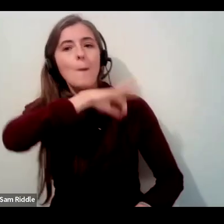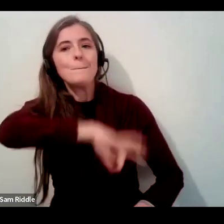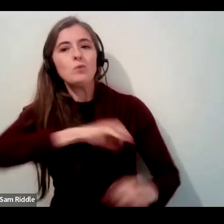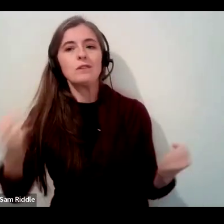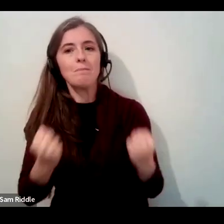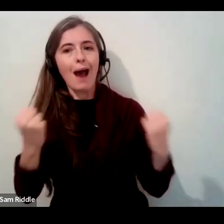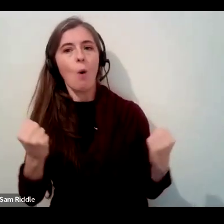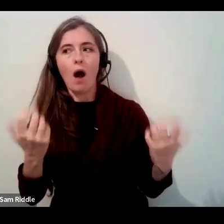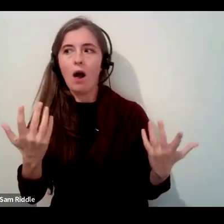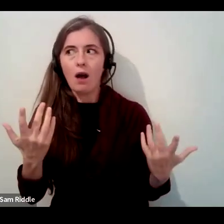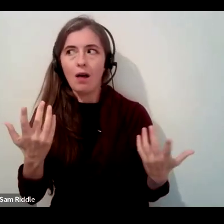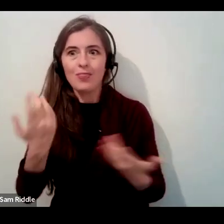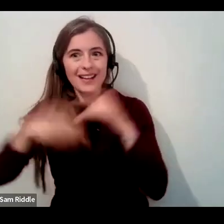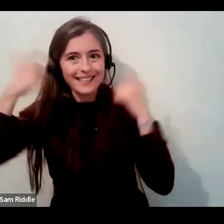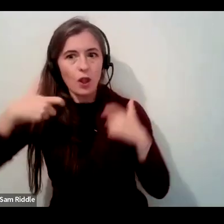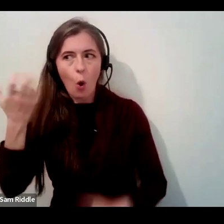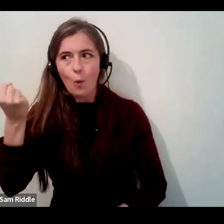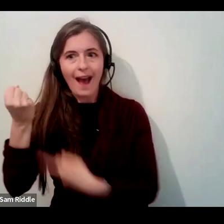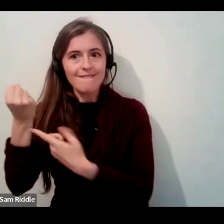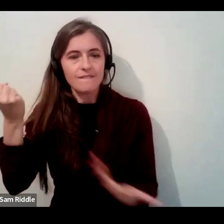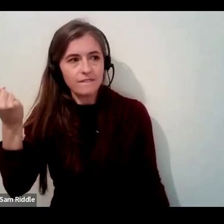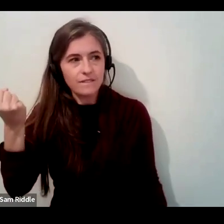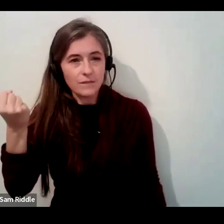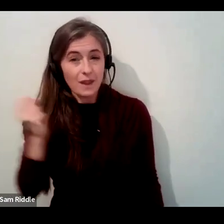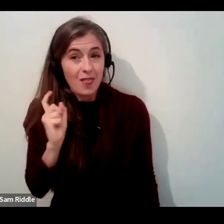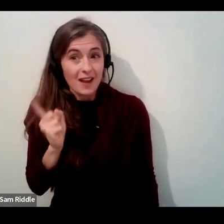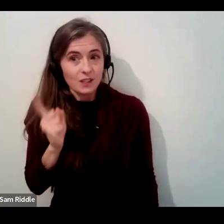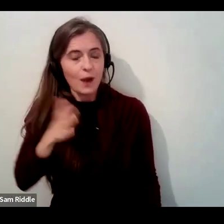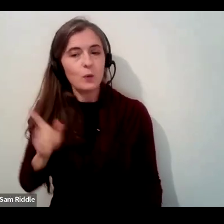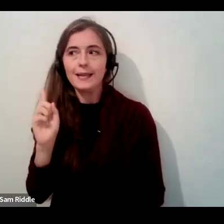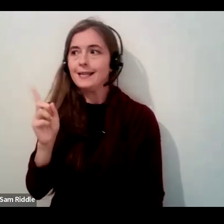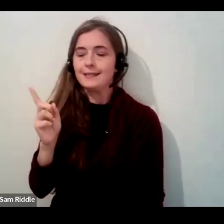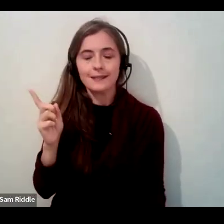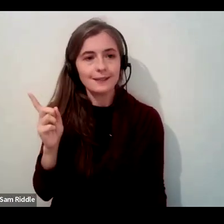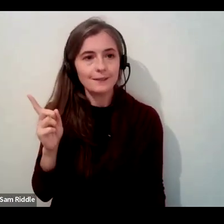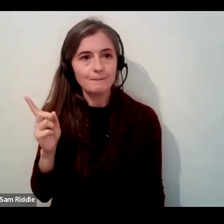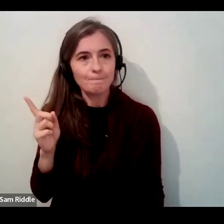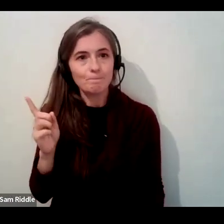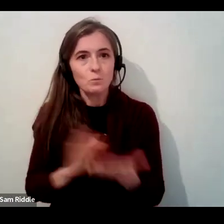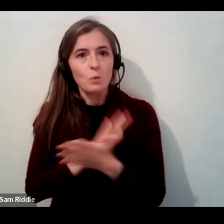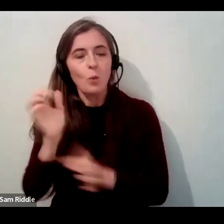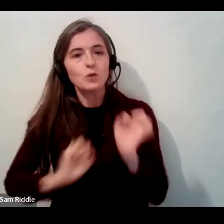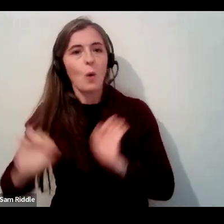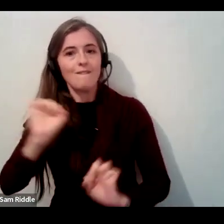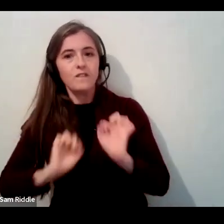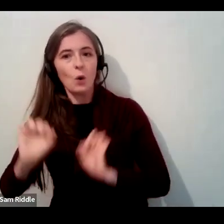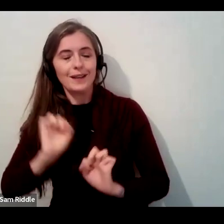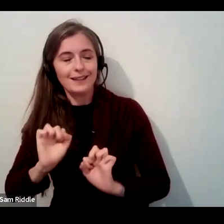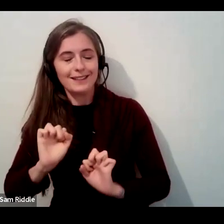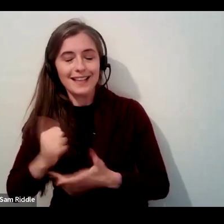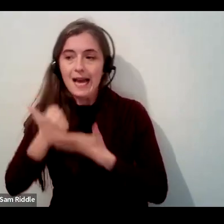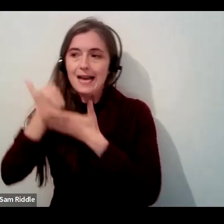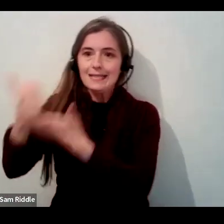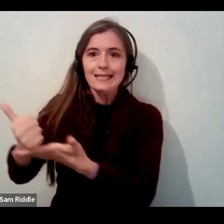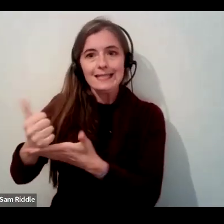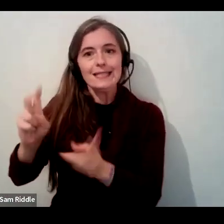law. And to me, that's exactly why you want that in law, because you're absolutely wanting to avoid the assisted dying